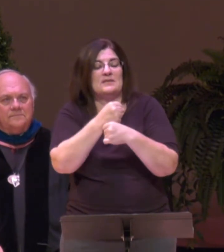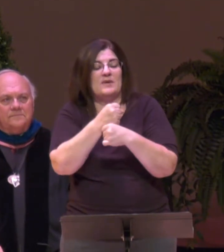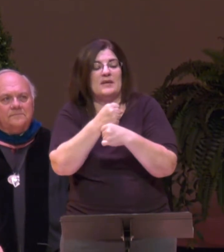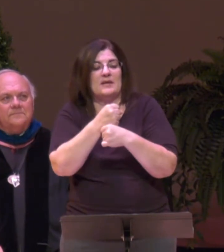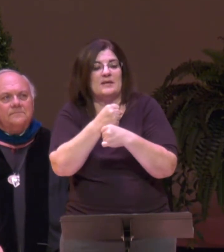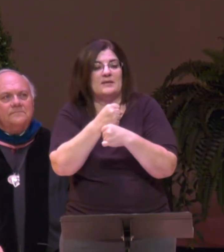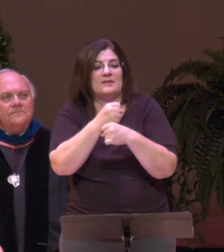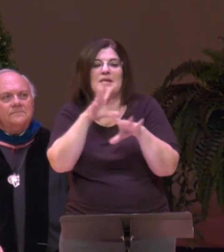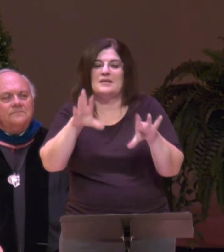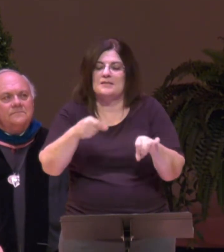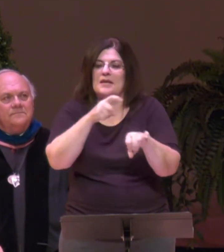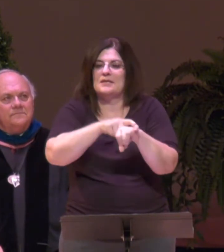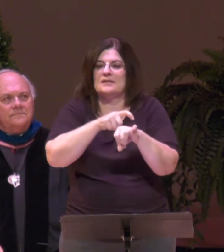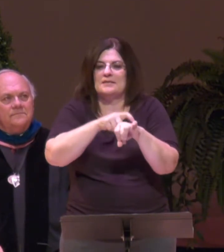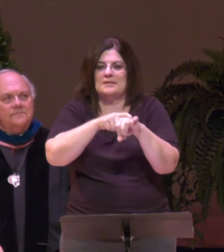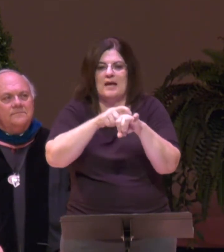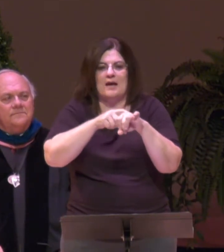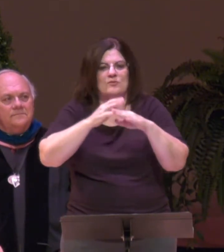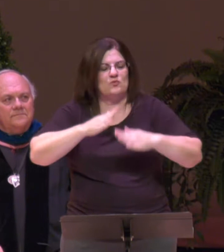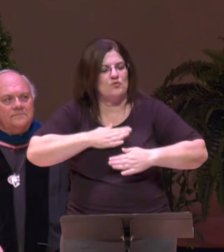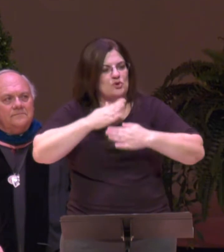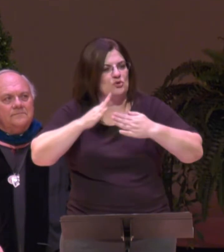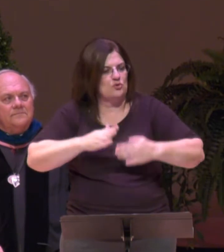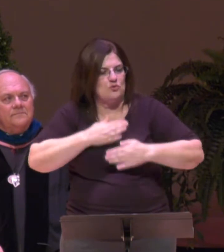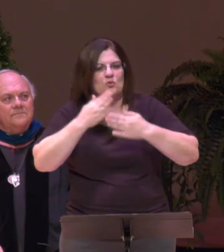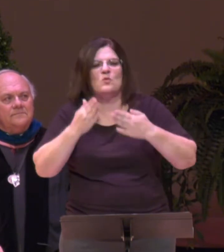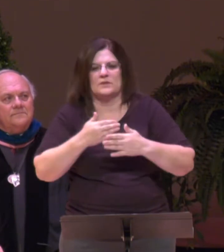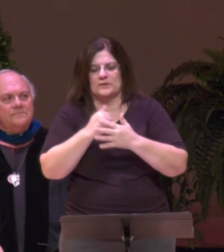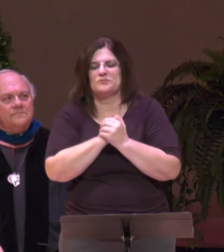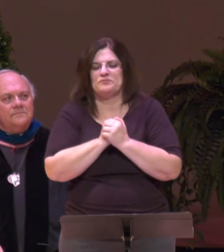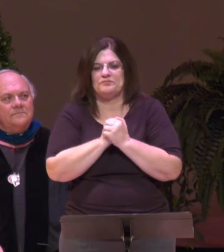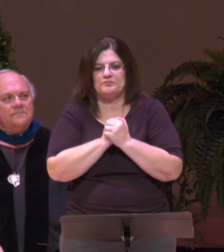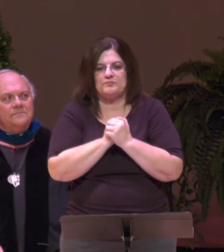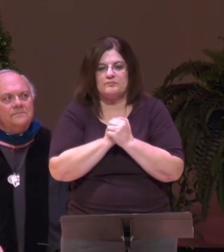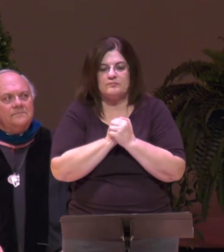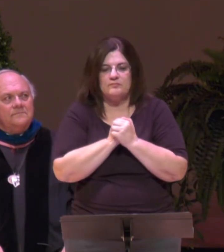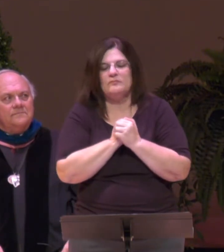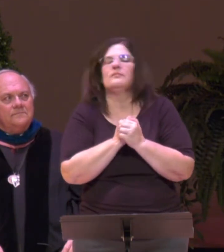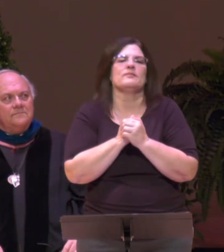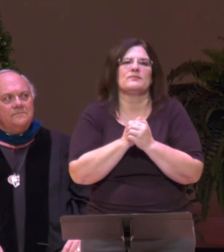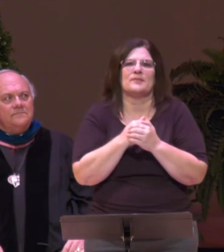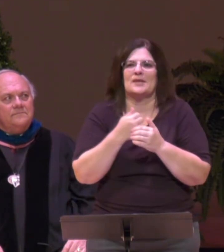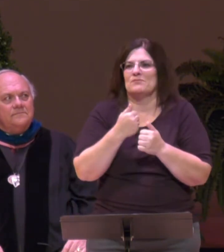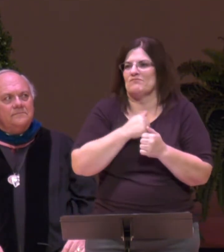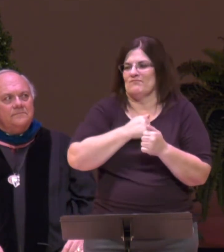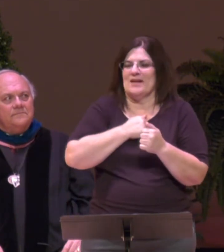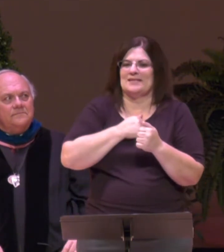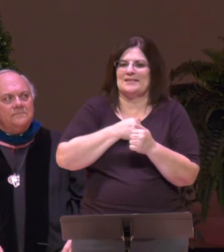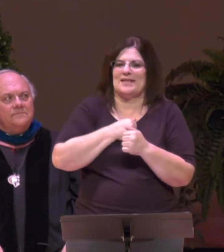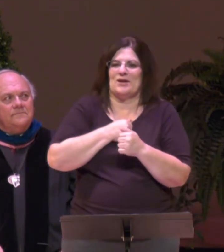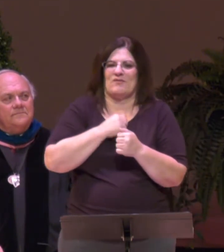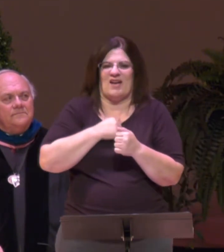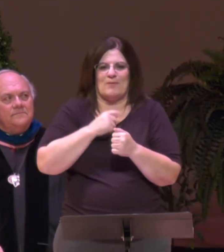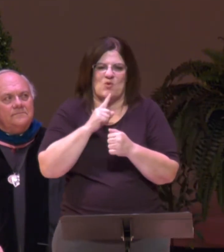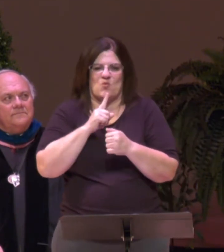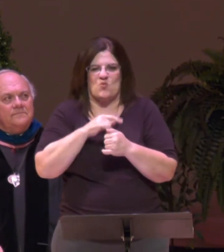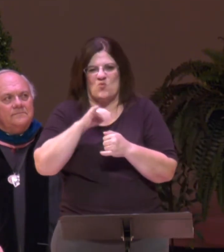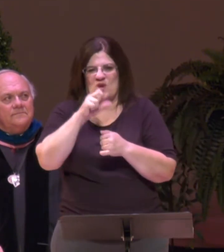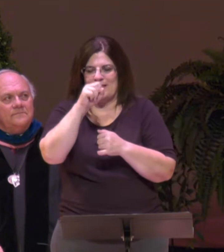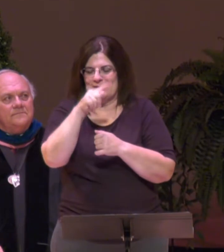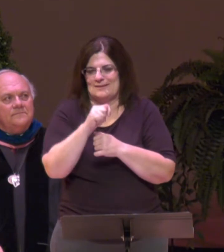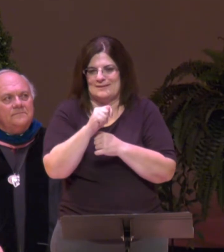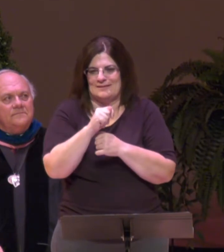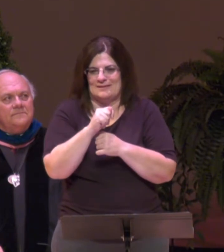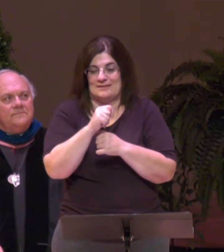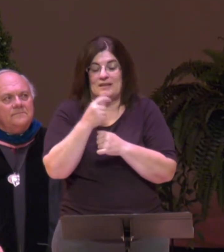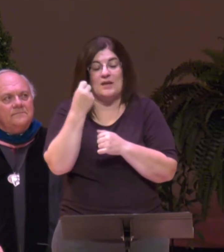time to rejoice and be glad in it. You know, being a realist, I realize that the only thing that stands between you getting the